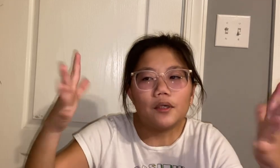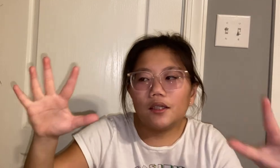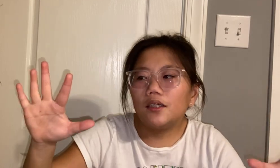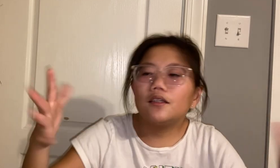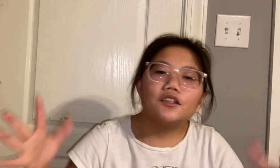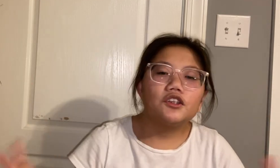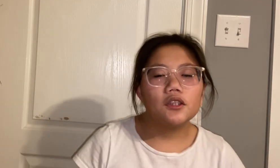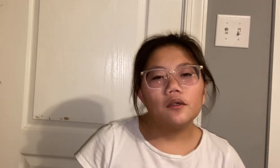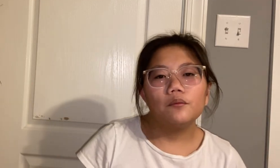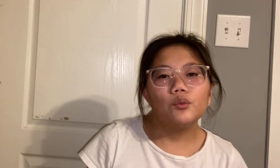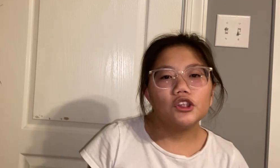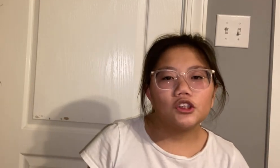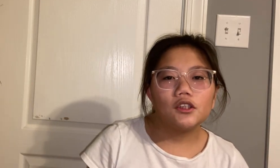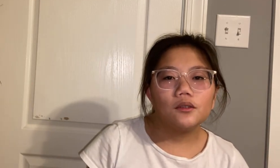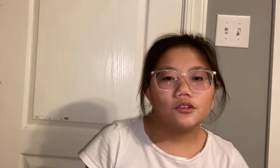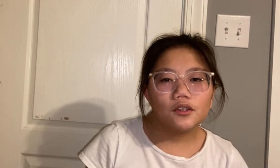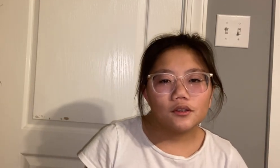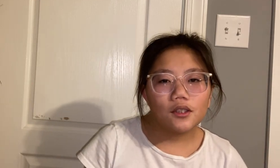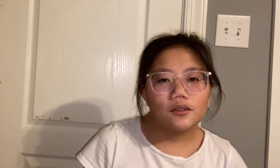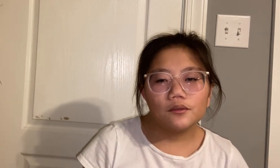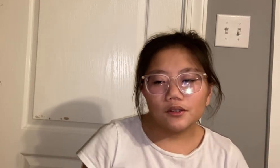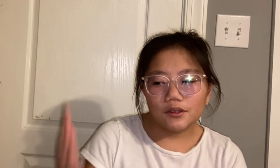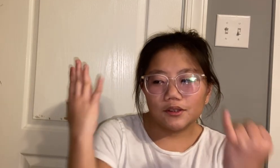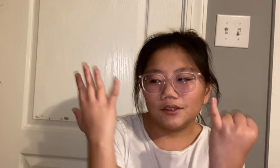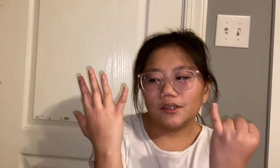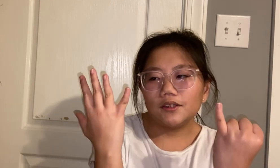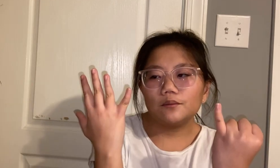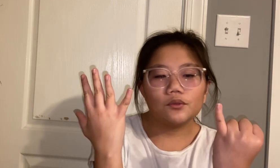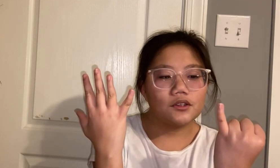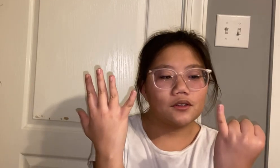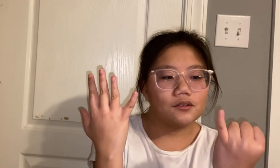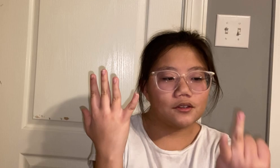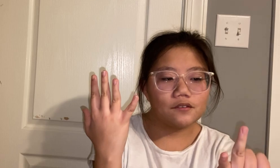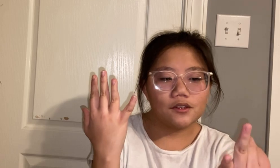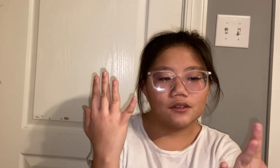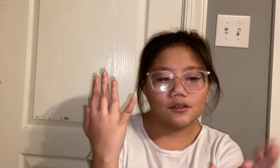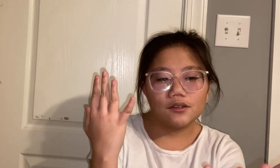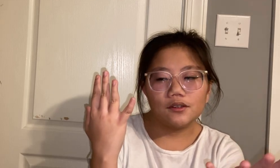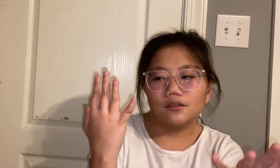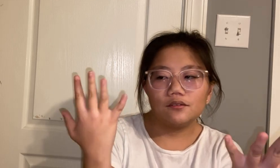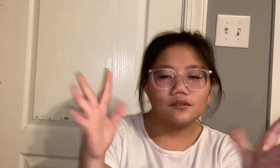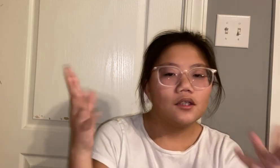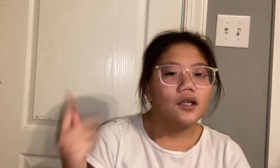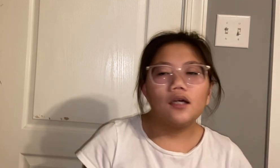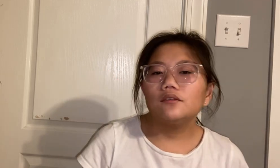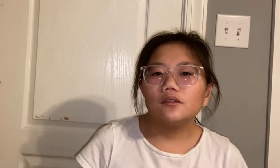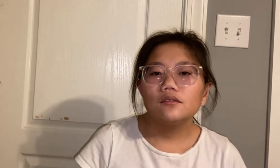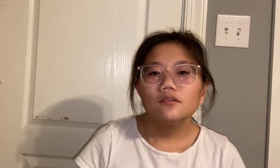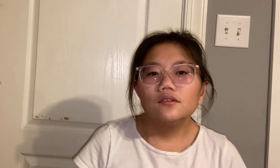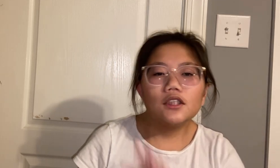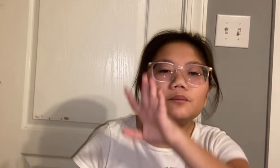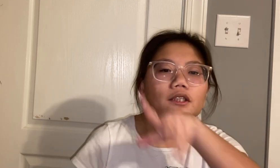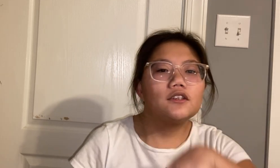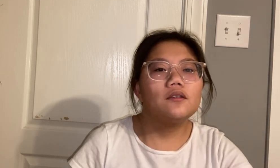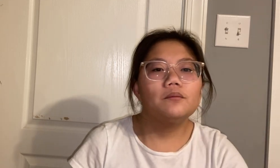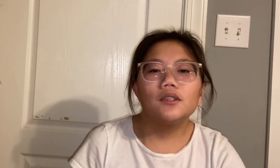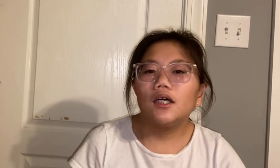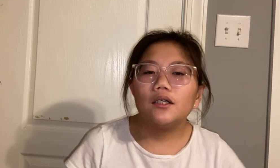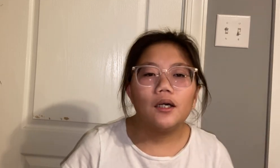think that's british sign language like i know that this is six and british seven seven eight nine i don't know that's bs up but i'm